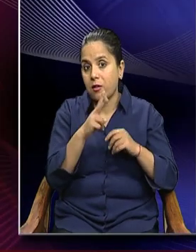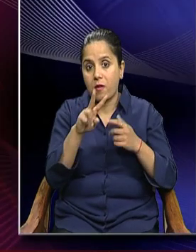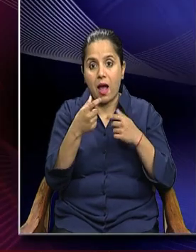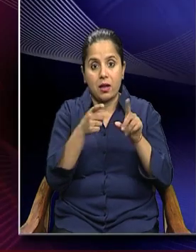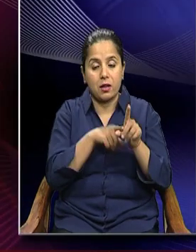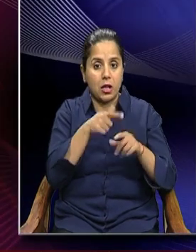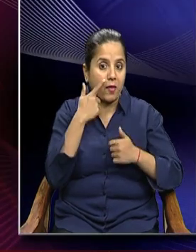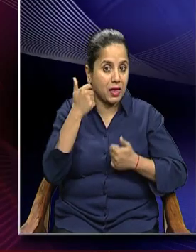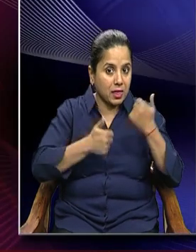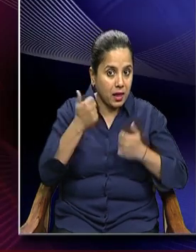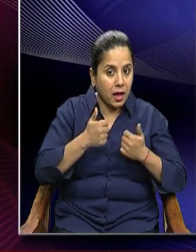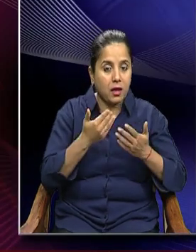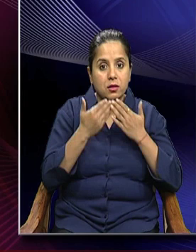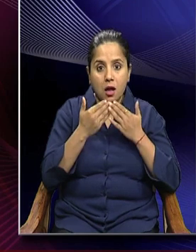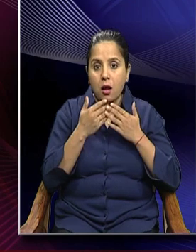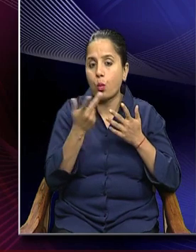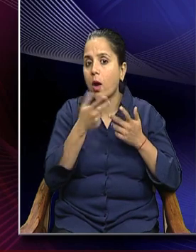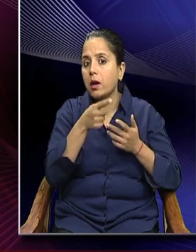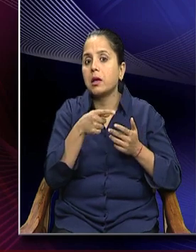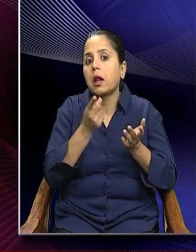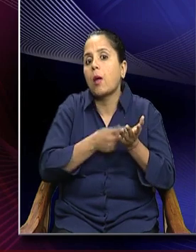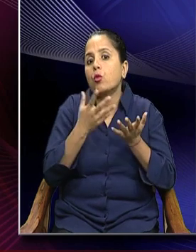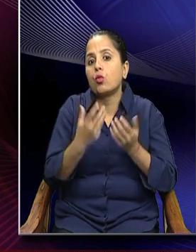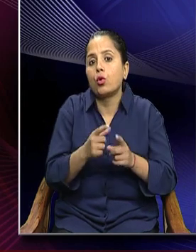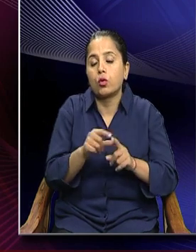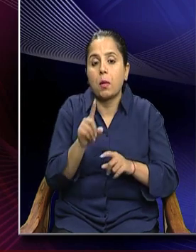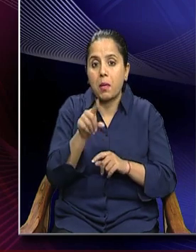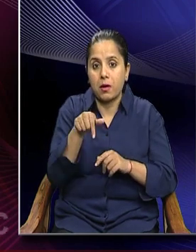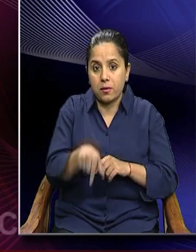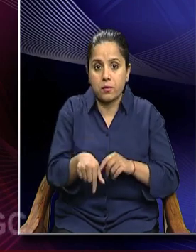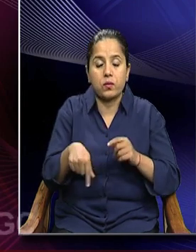the test or if the study is measuring what it claims to measure. But